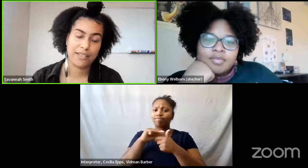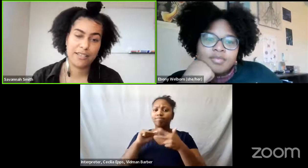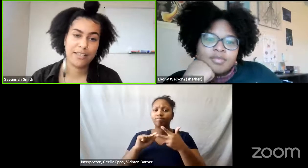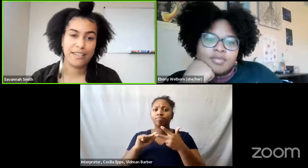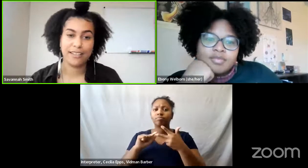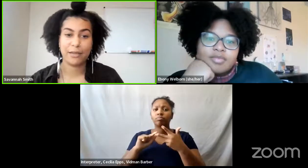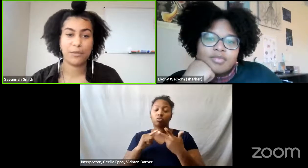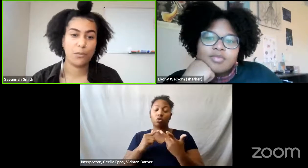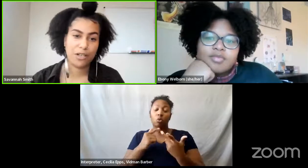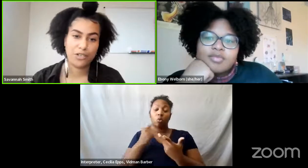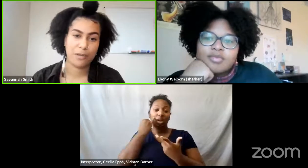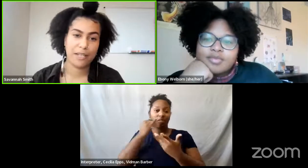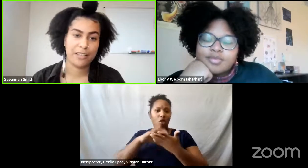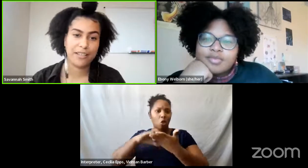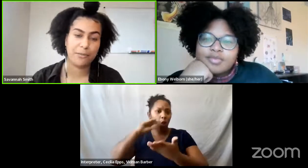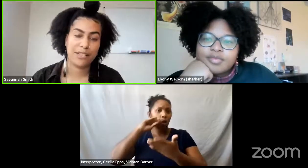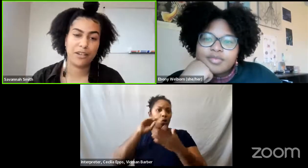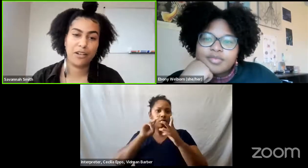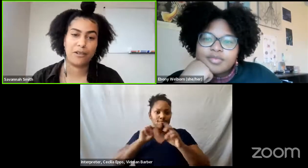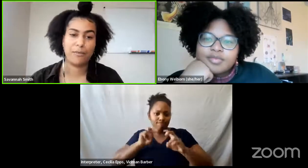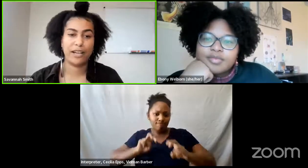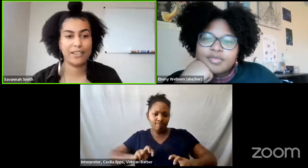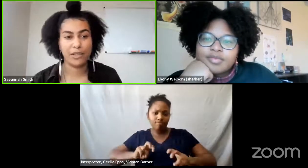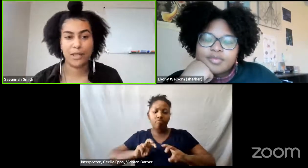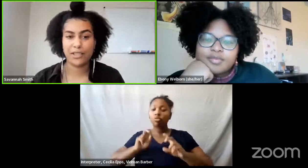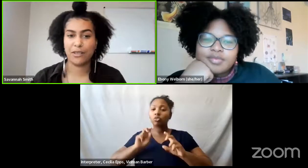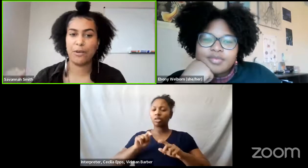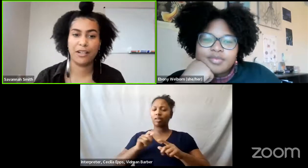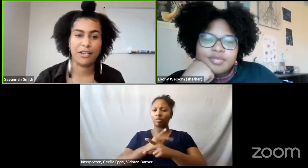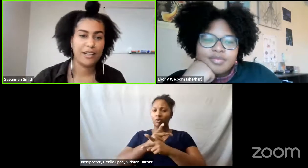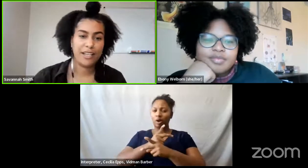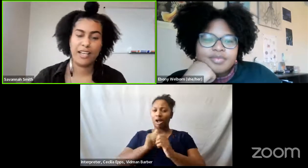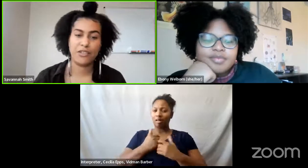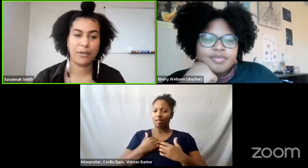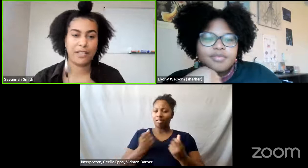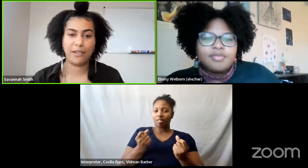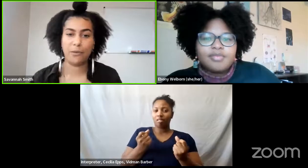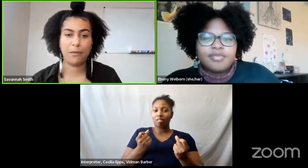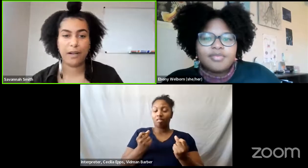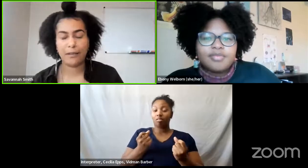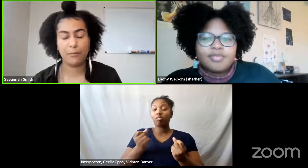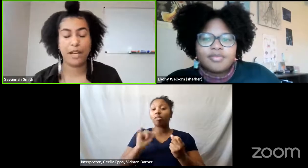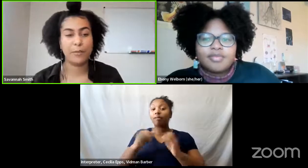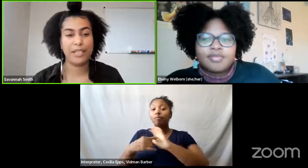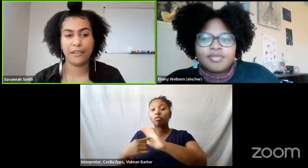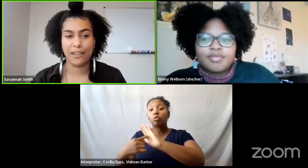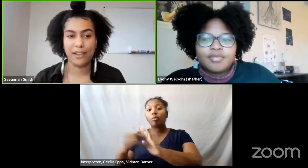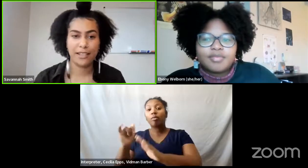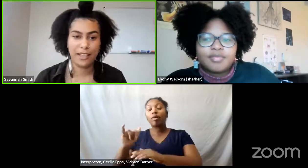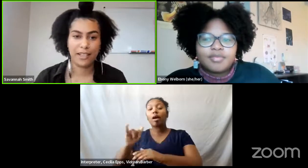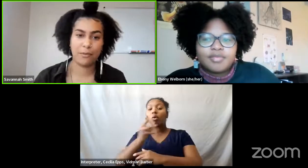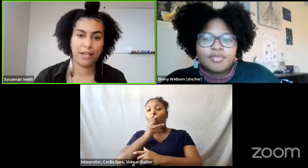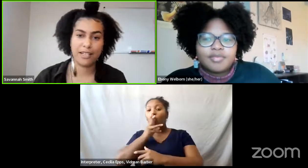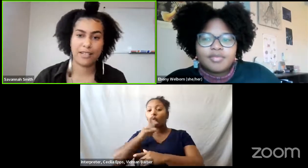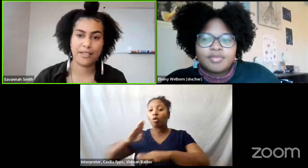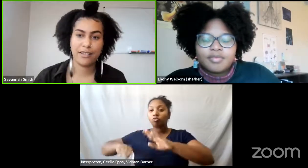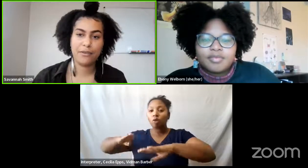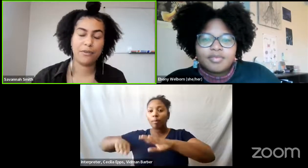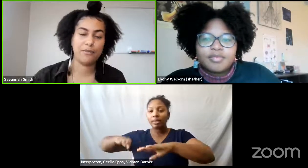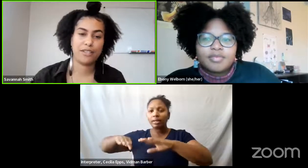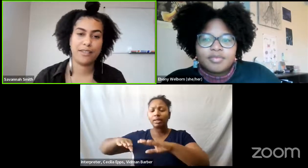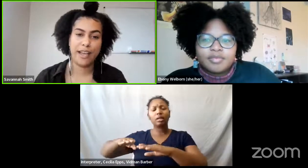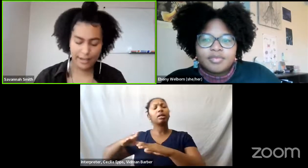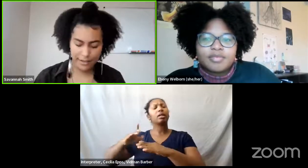those practices, like with the water drumming that we saw, by us going to the water and drumming in it? What might we unlock in our